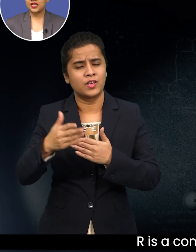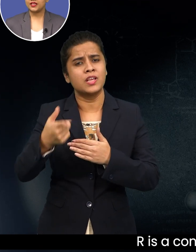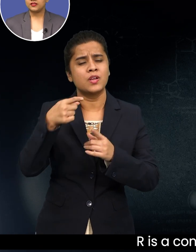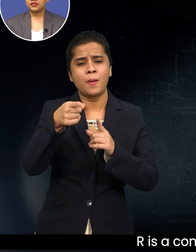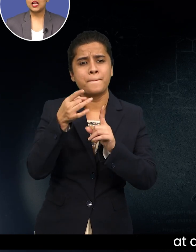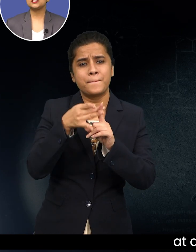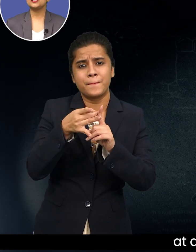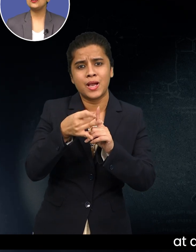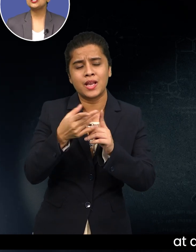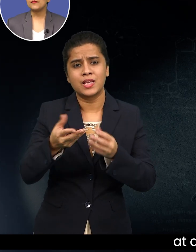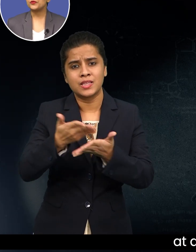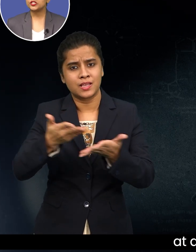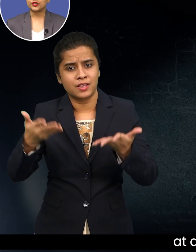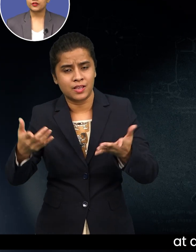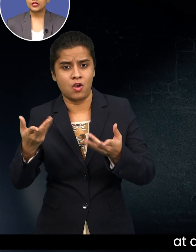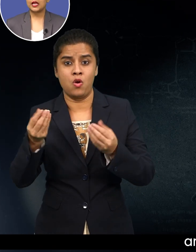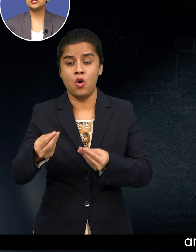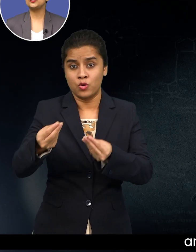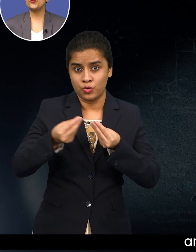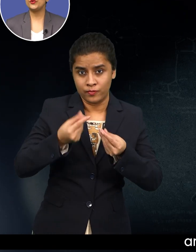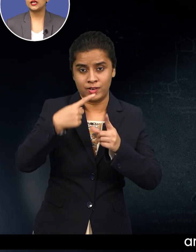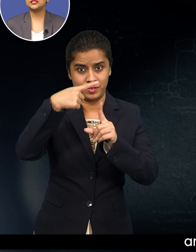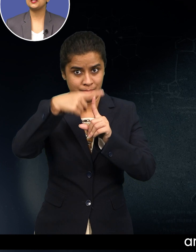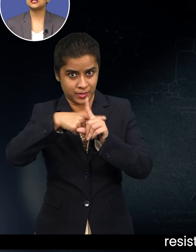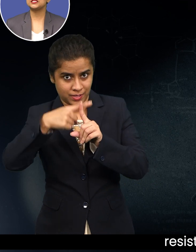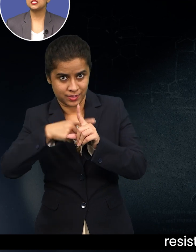given material at a given temperature and is